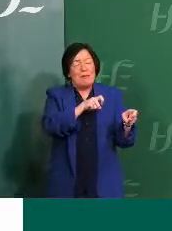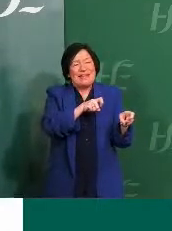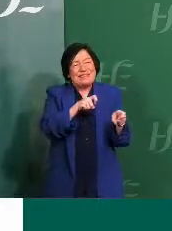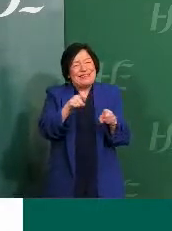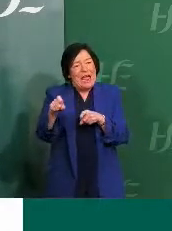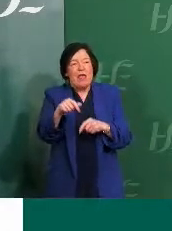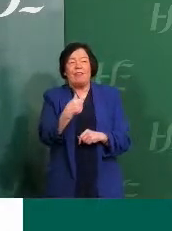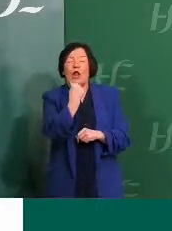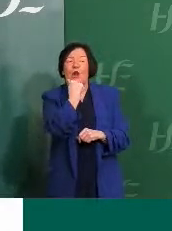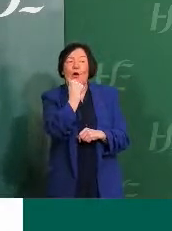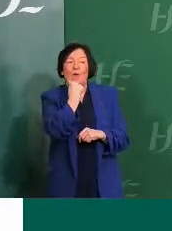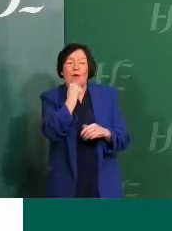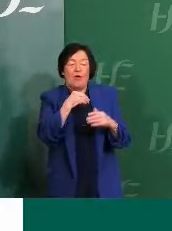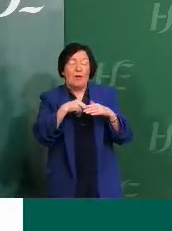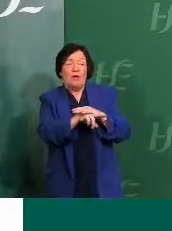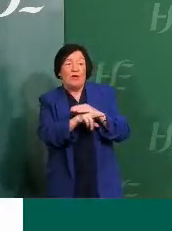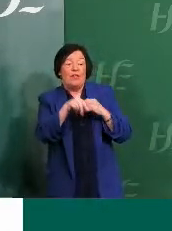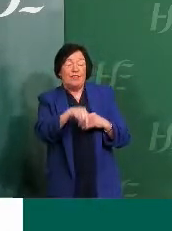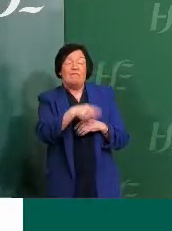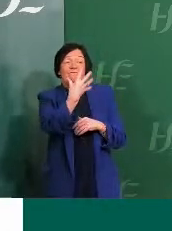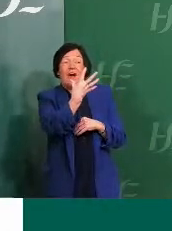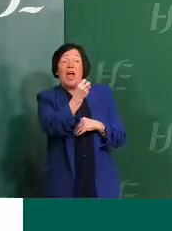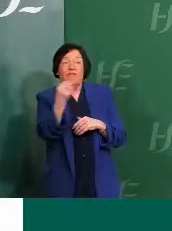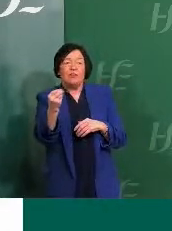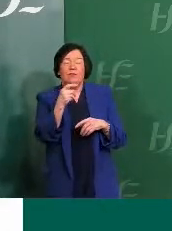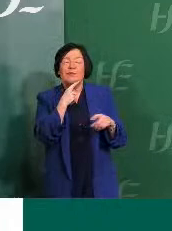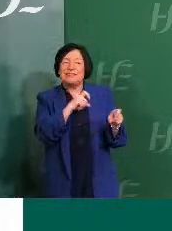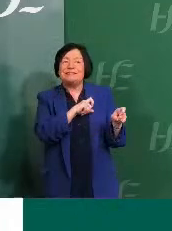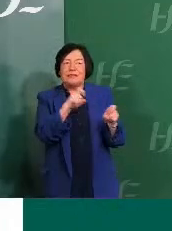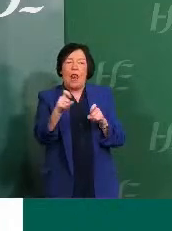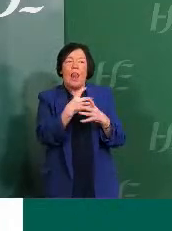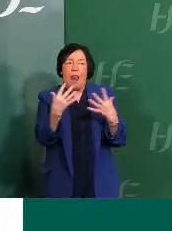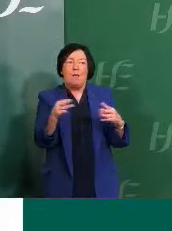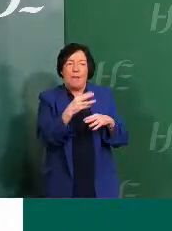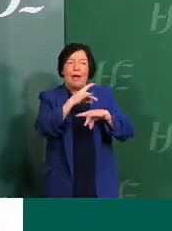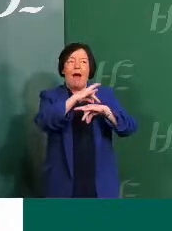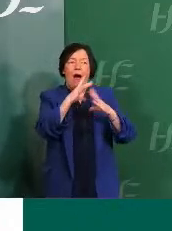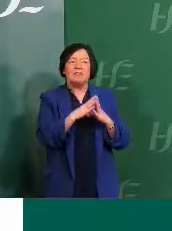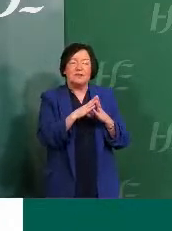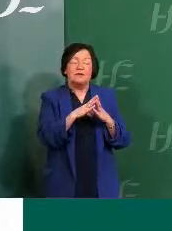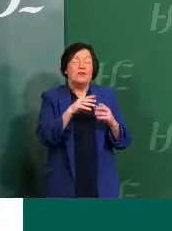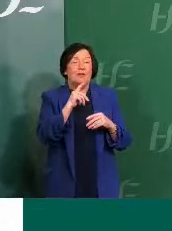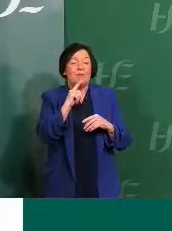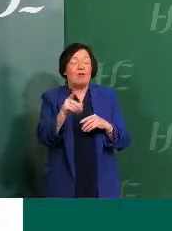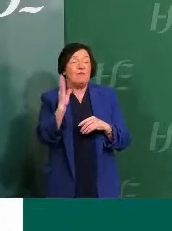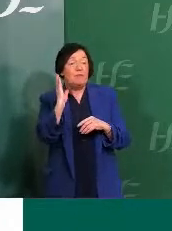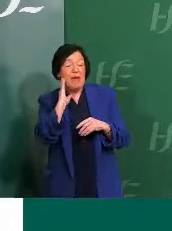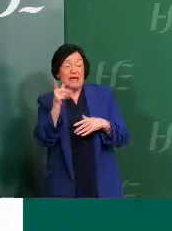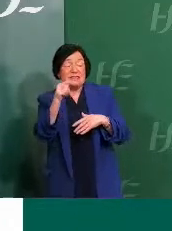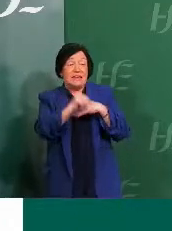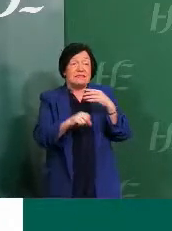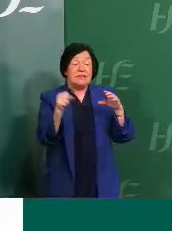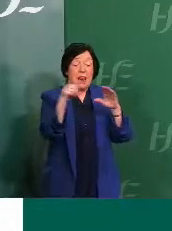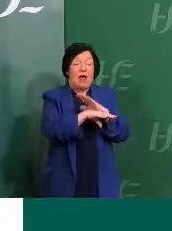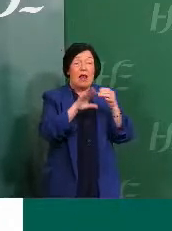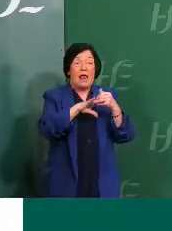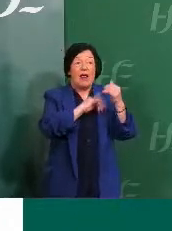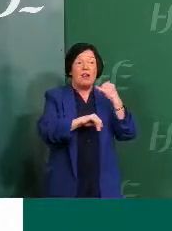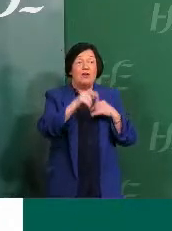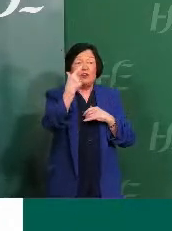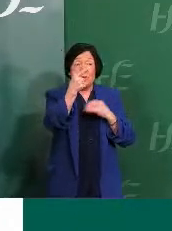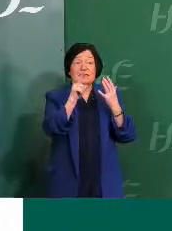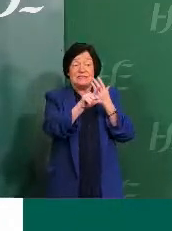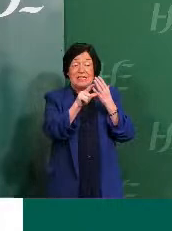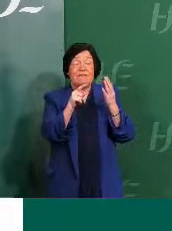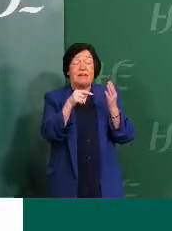that number below the 500, which is still a lot of people in hospital. But in terms of bed days lost last year, we had over 27,000